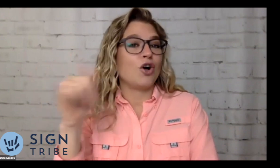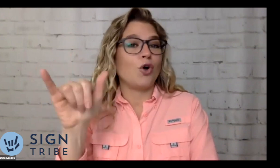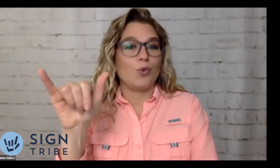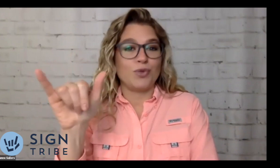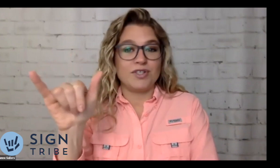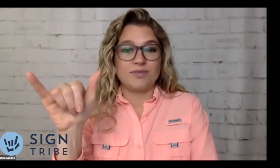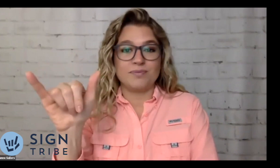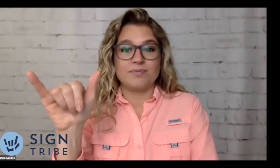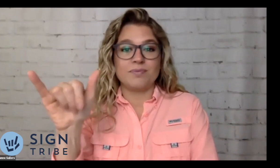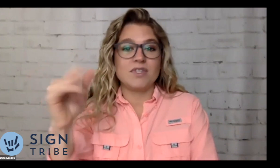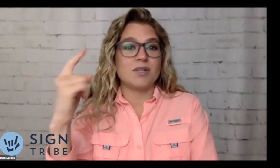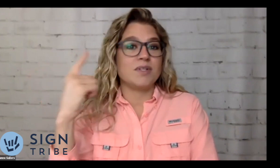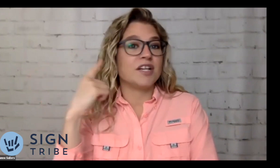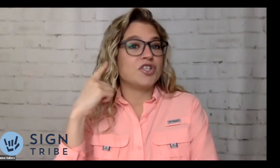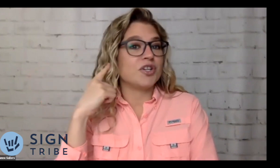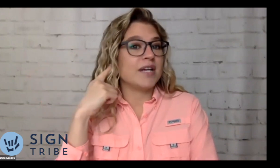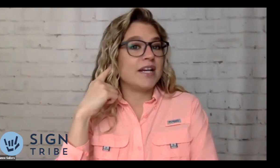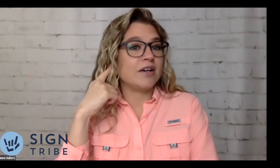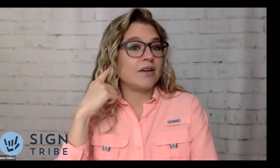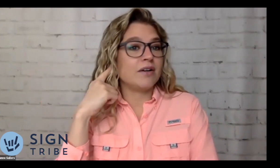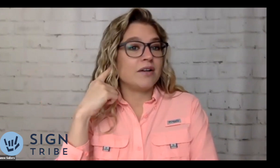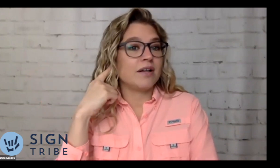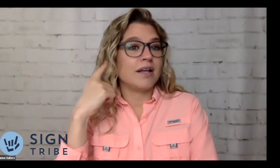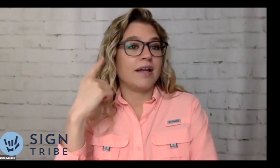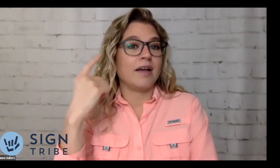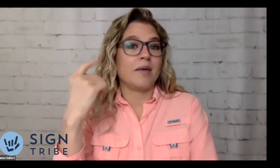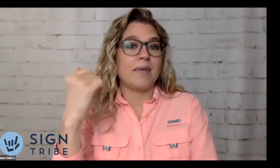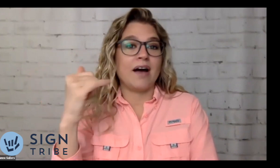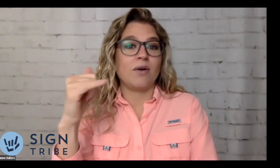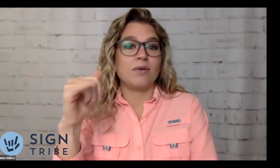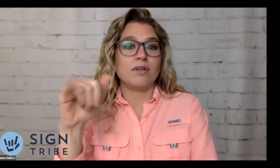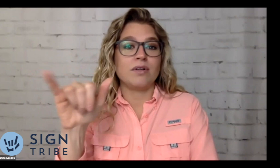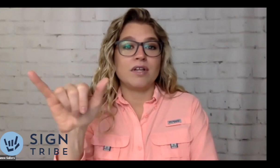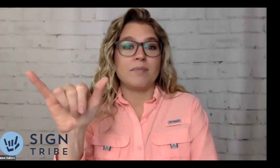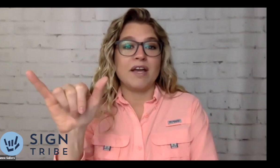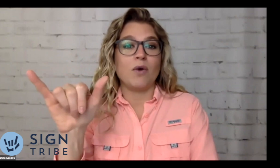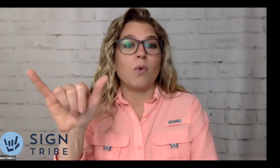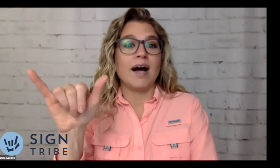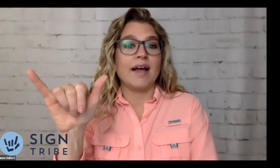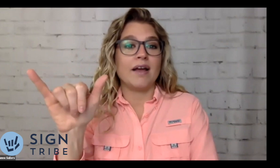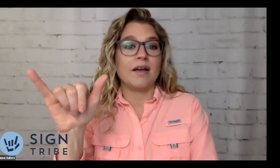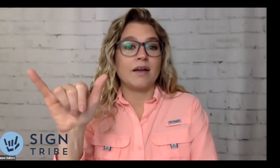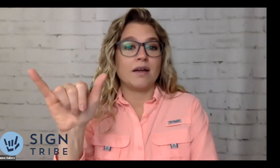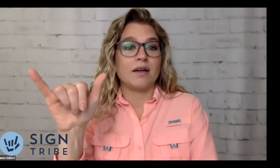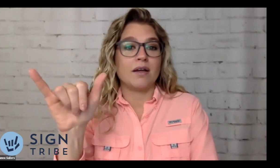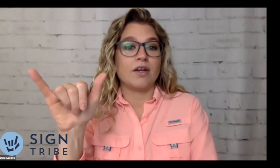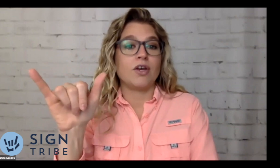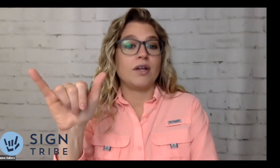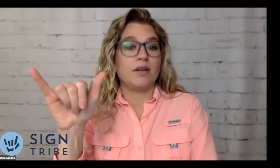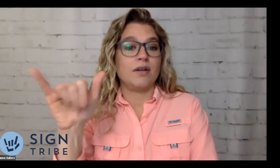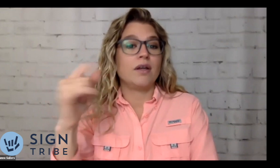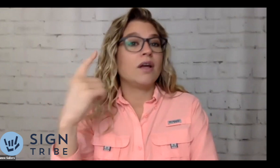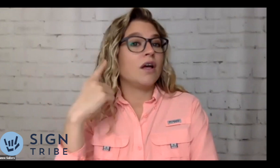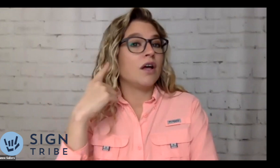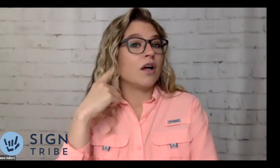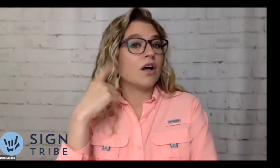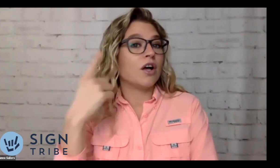Gold. So touch your ear and come out and make a Y. Good.